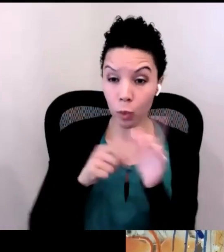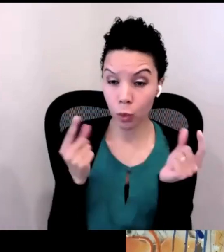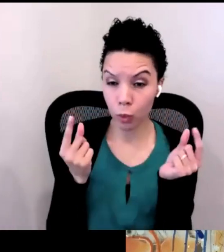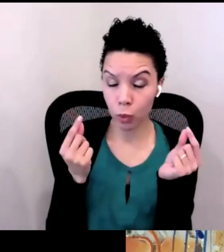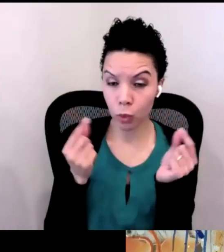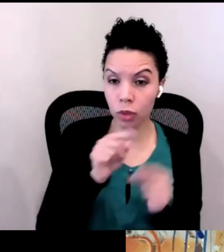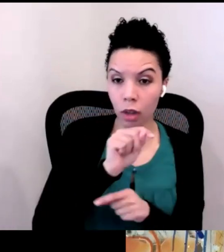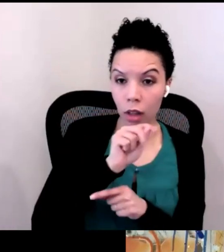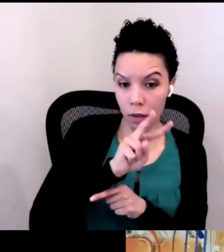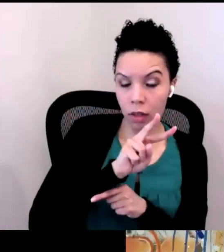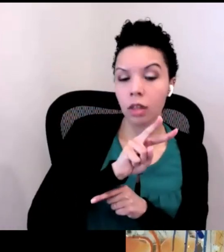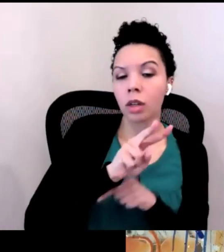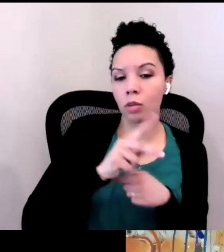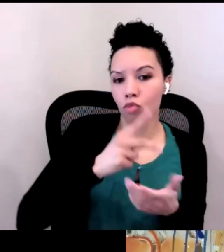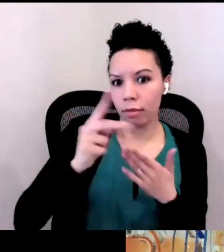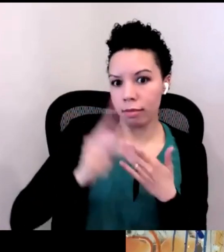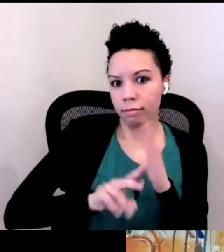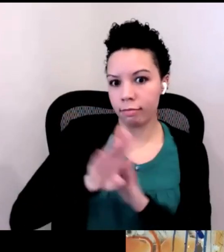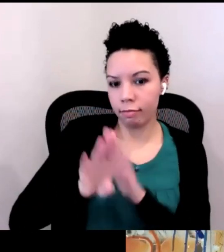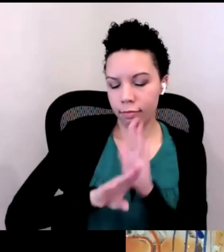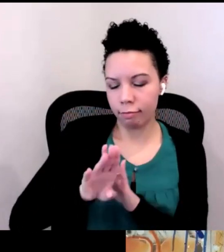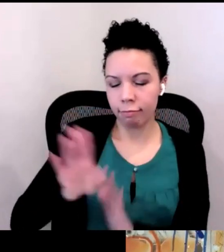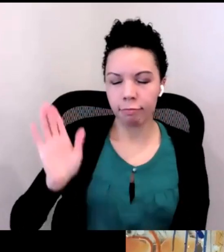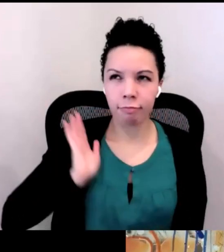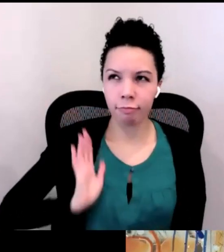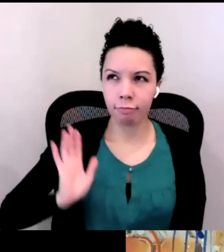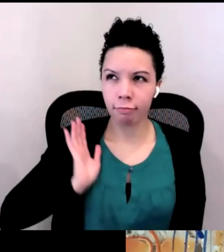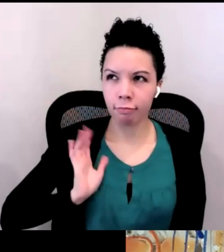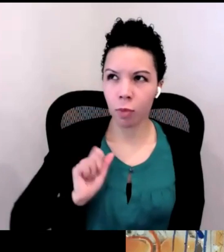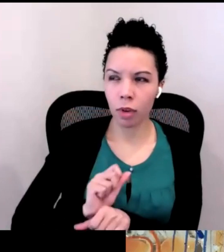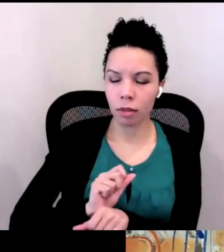development. So I worked in that industry for,